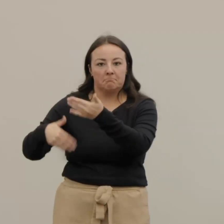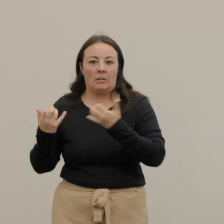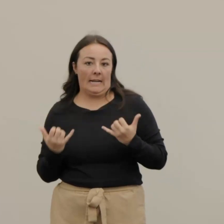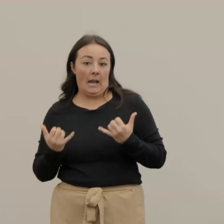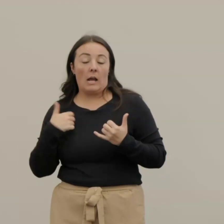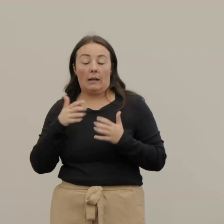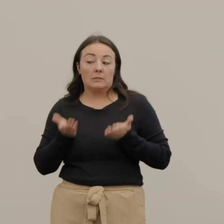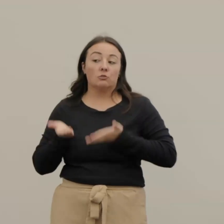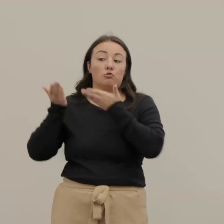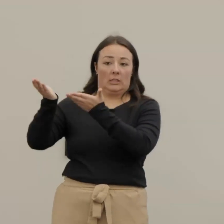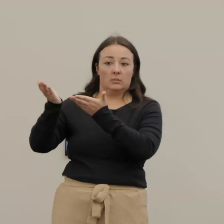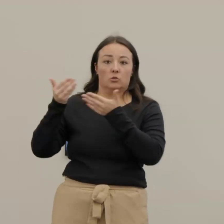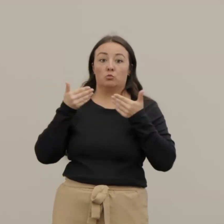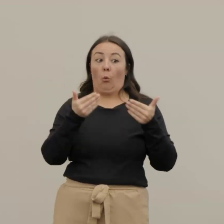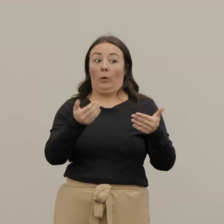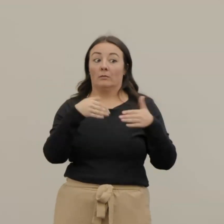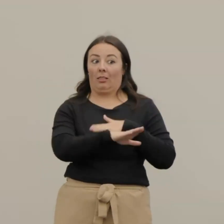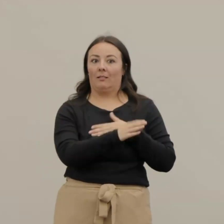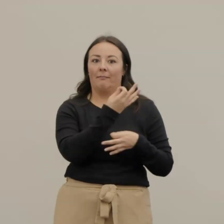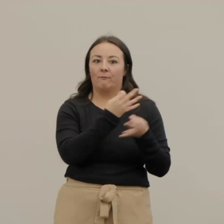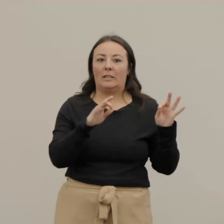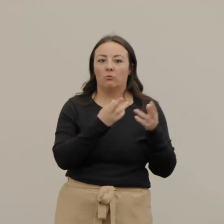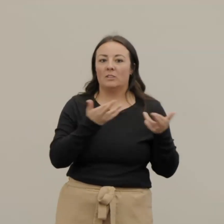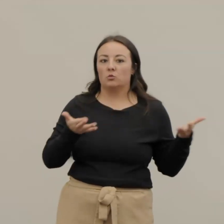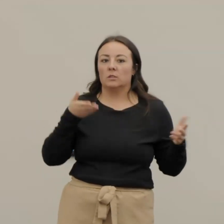to free goods. Question over here.